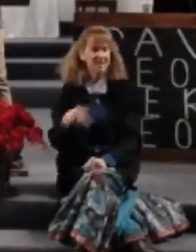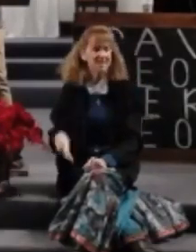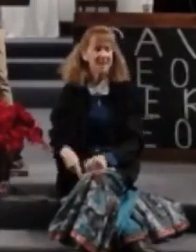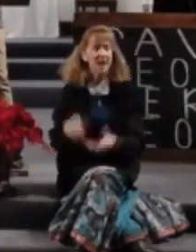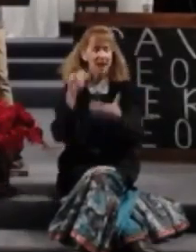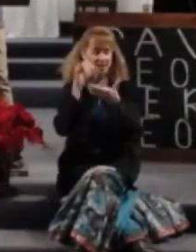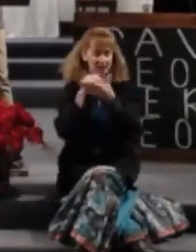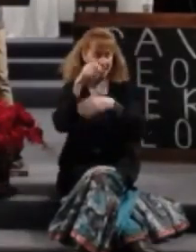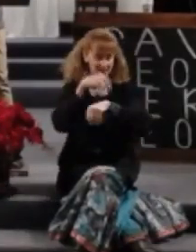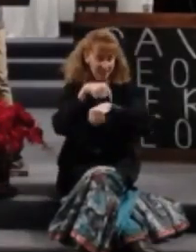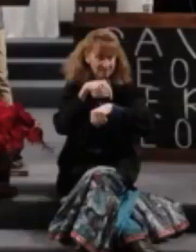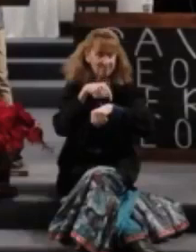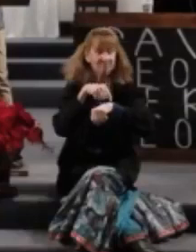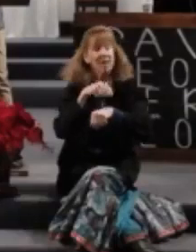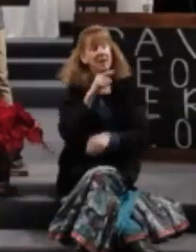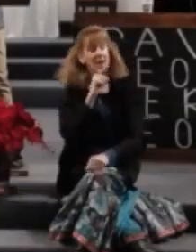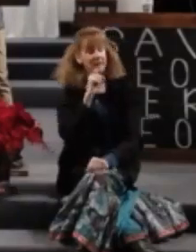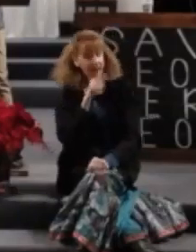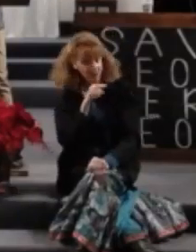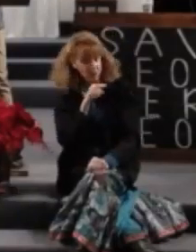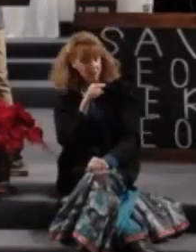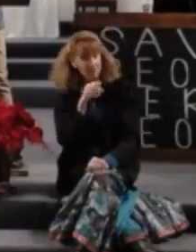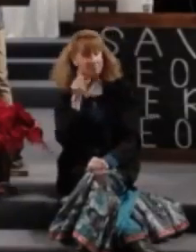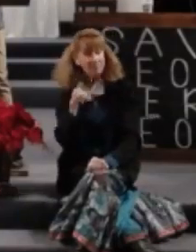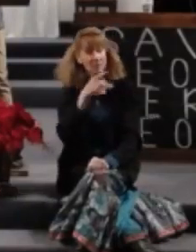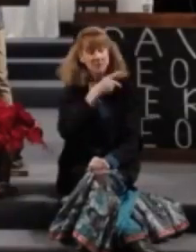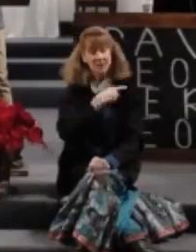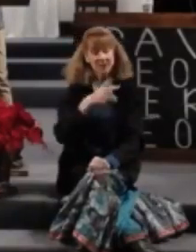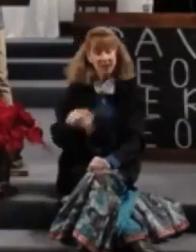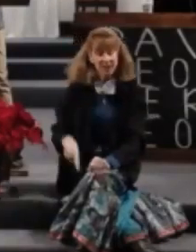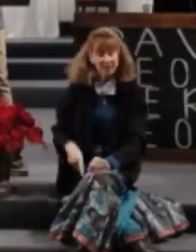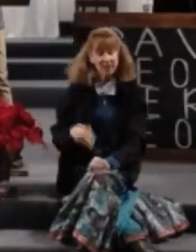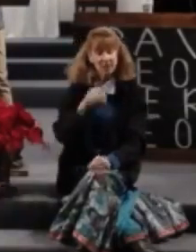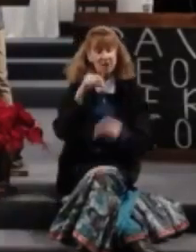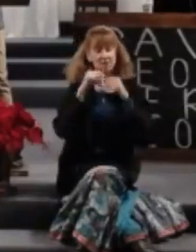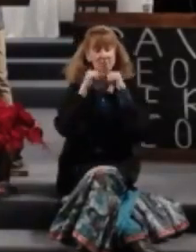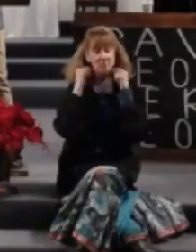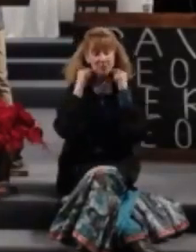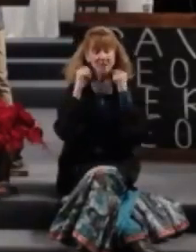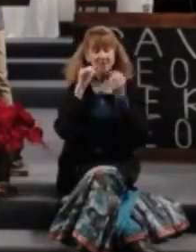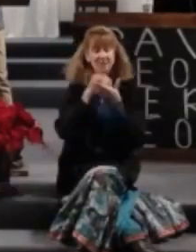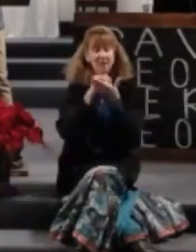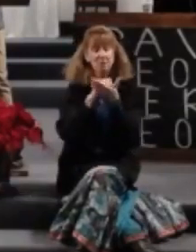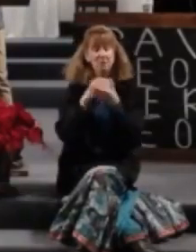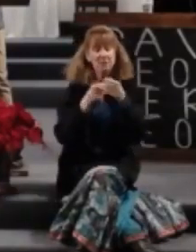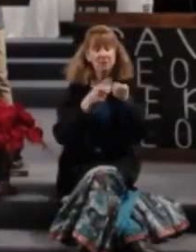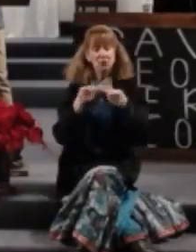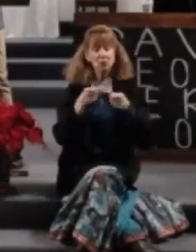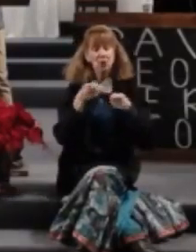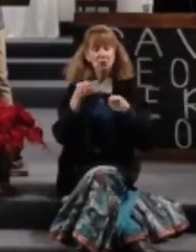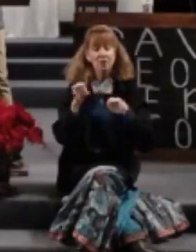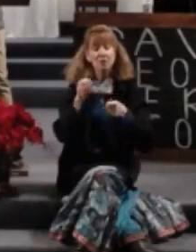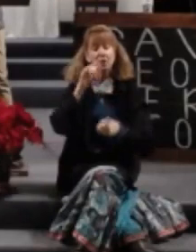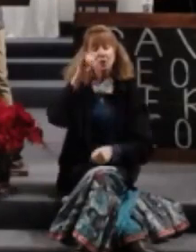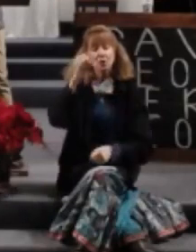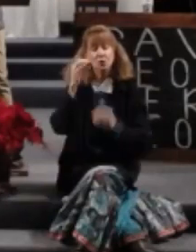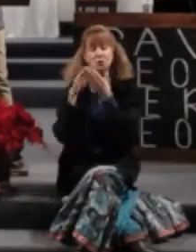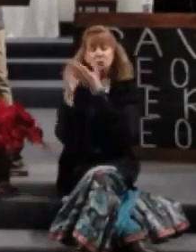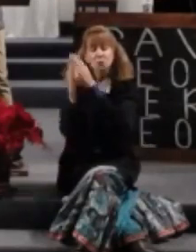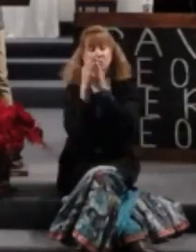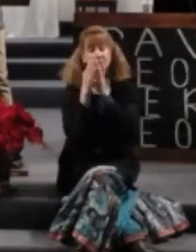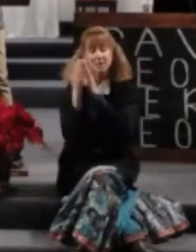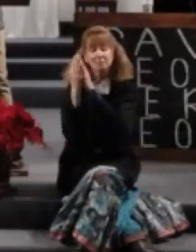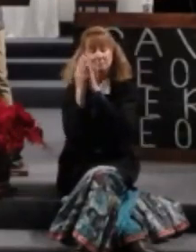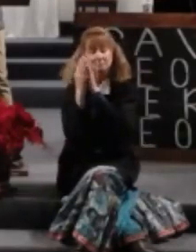Bible. And actually, he was the king and the priest of what actually became Jerusalem. So you could say he was the first priest